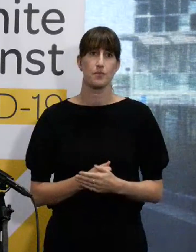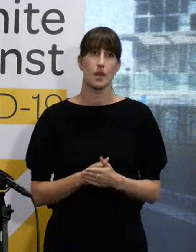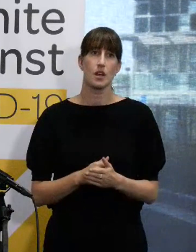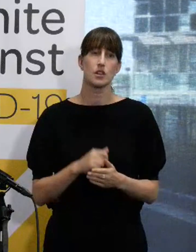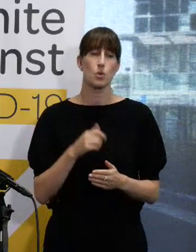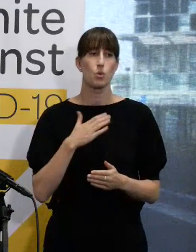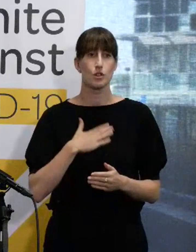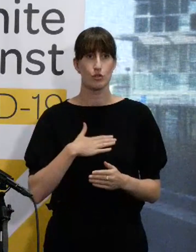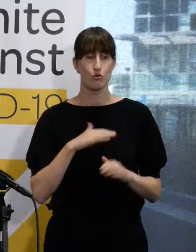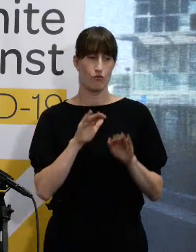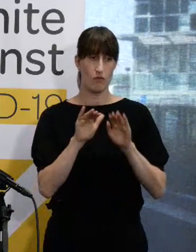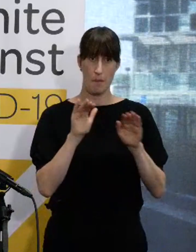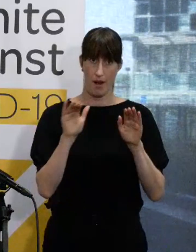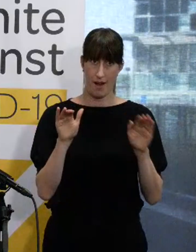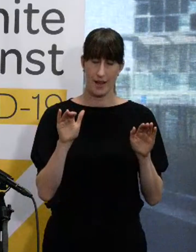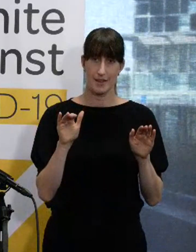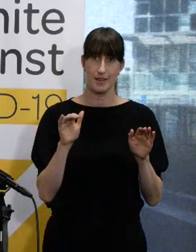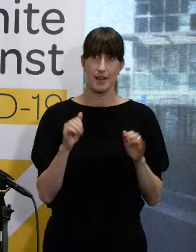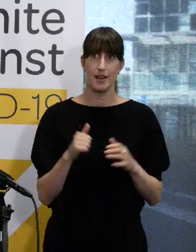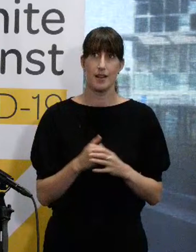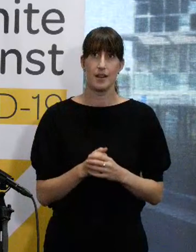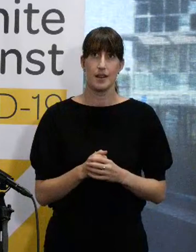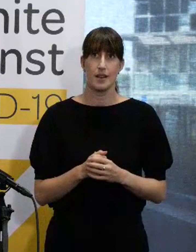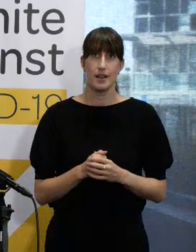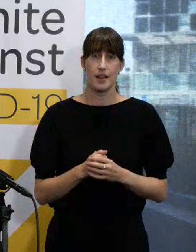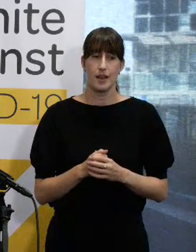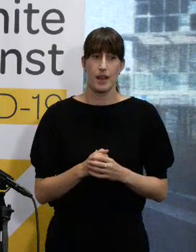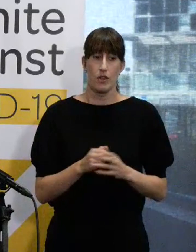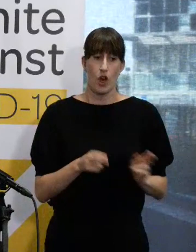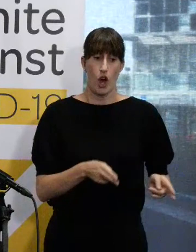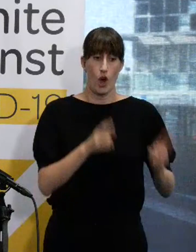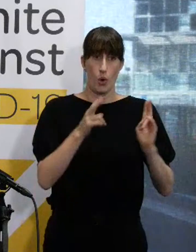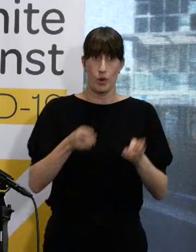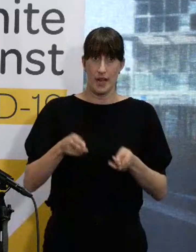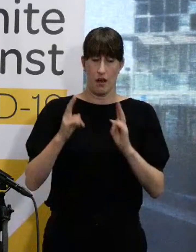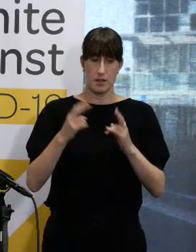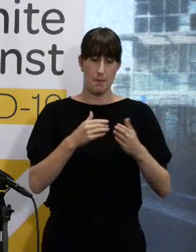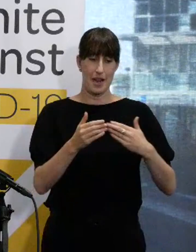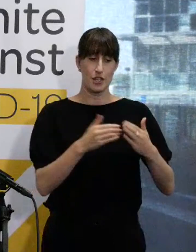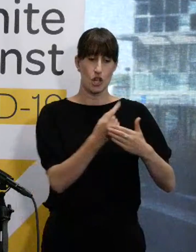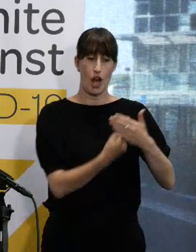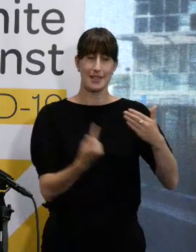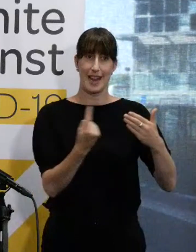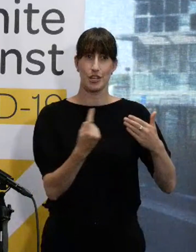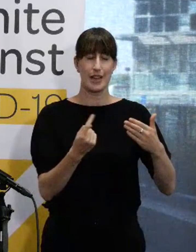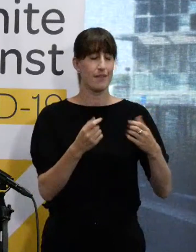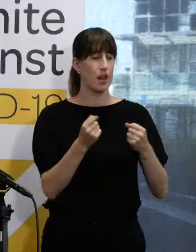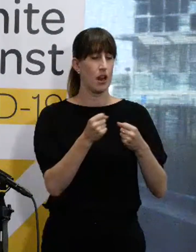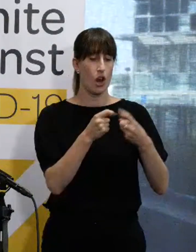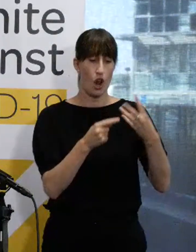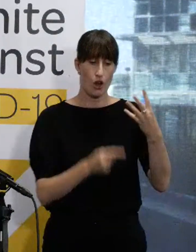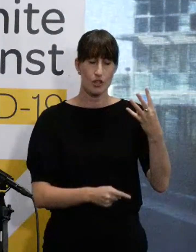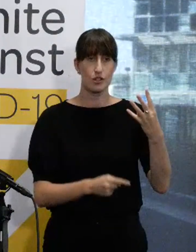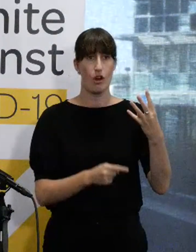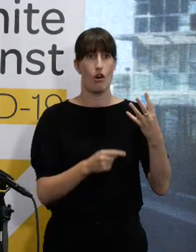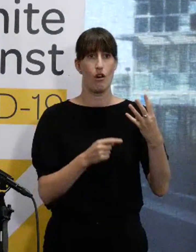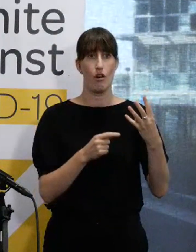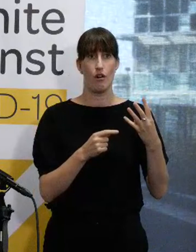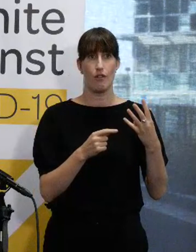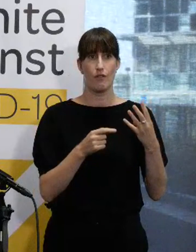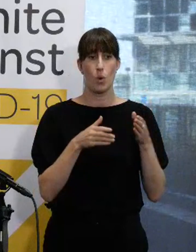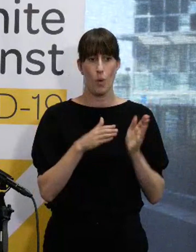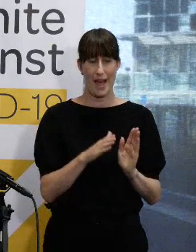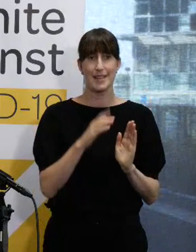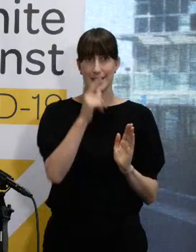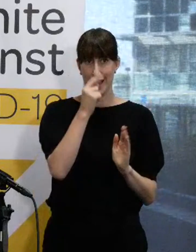remind ourselves that our managed isolation facilities have a whole range of measures in place to reduce the risk to